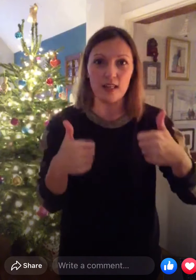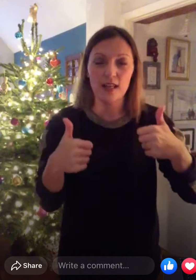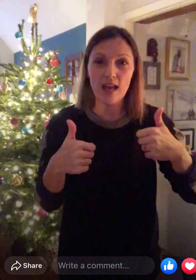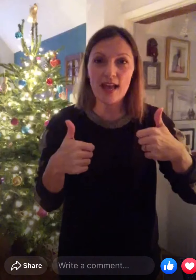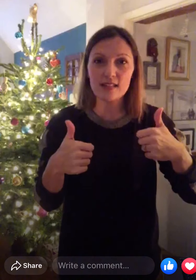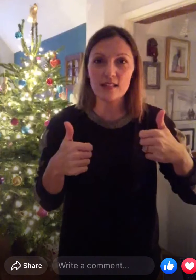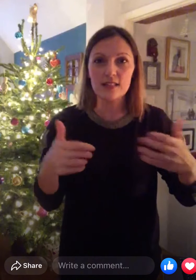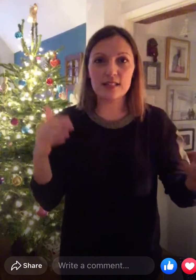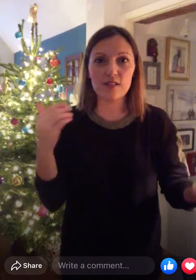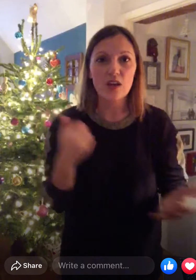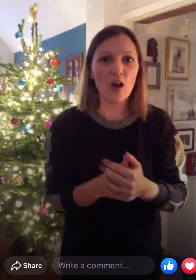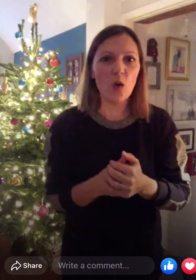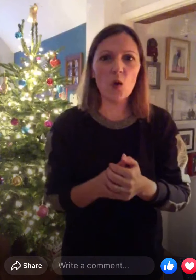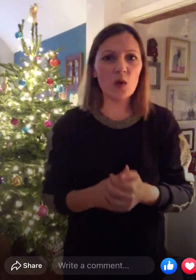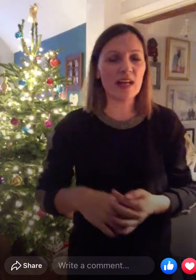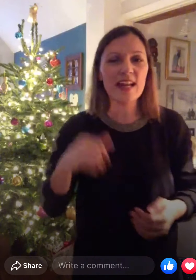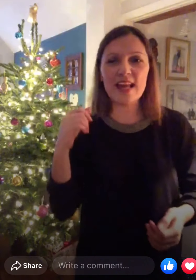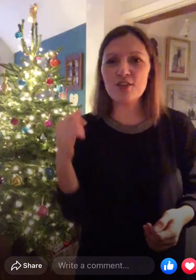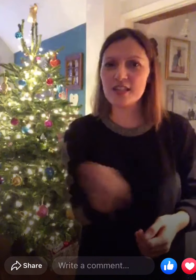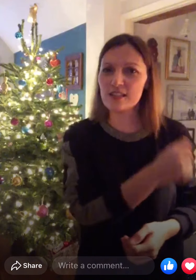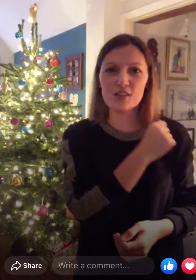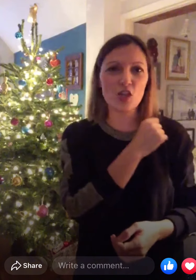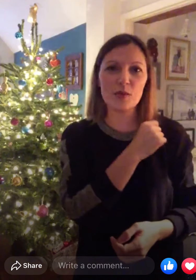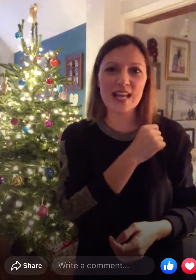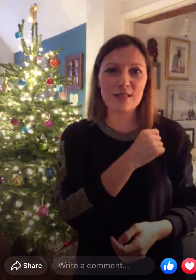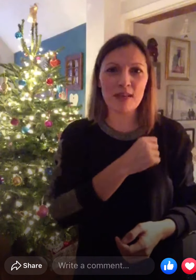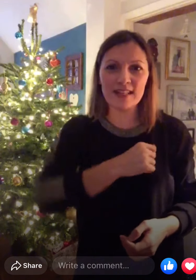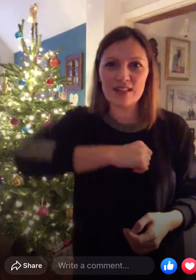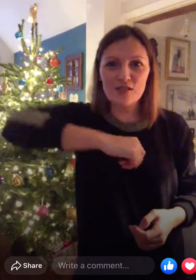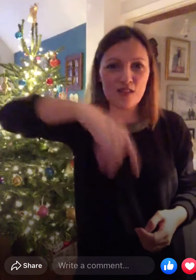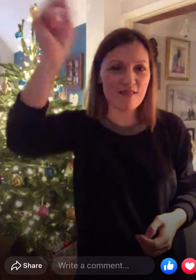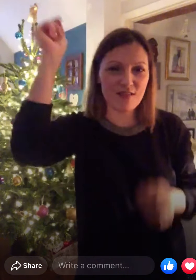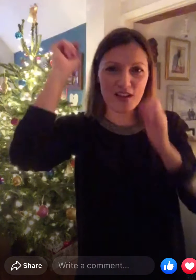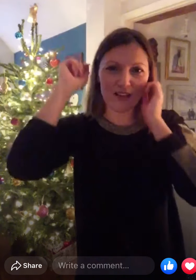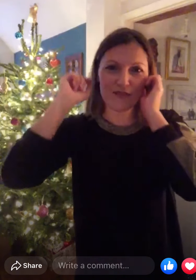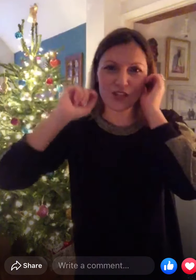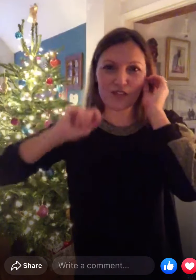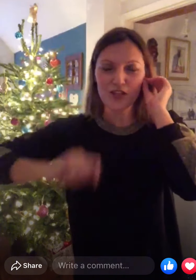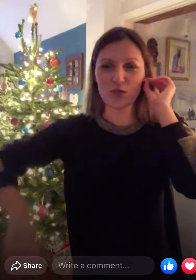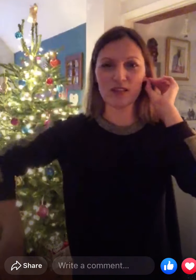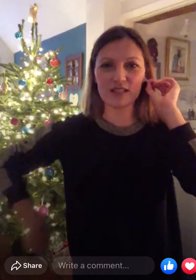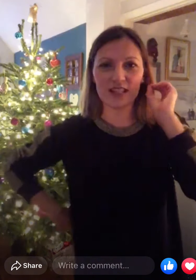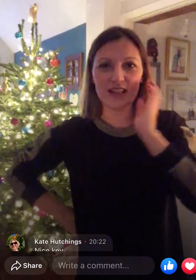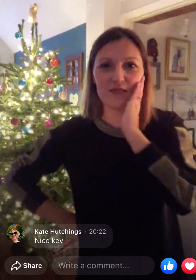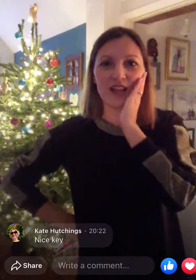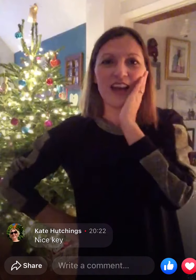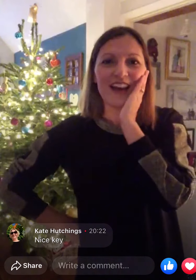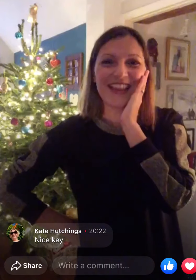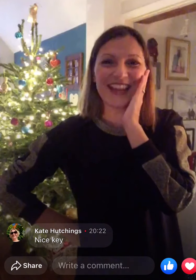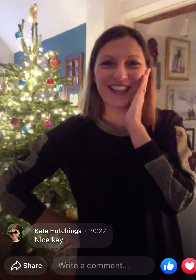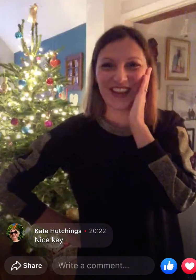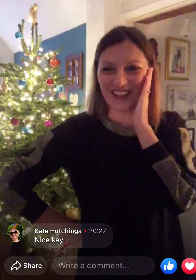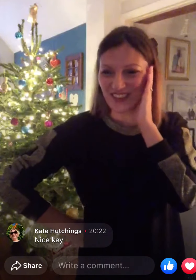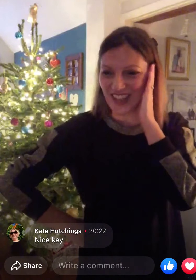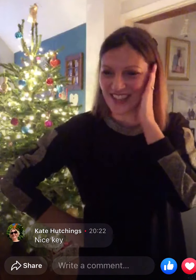Excellent stuff. Oh Claire you need a job as admin. That's very very efficient of you. Well done love. Thank you very much.